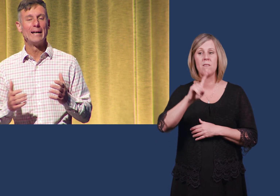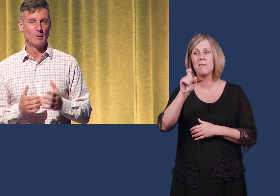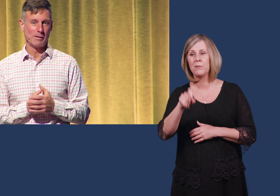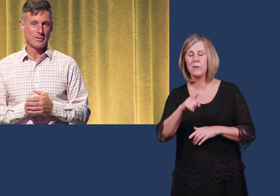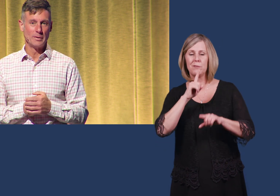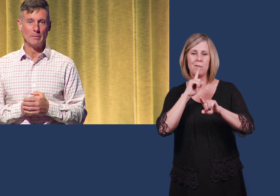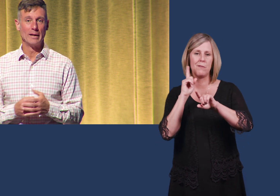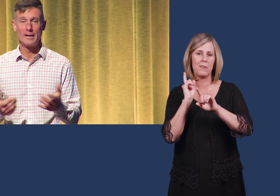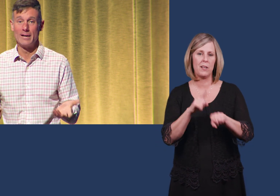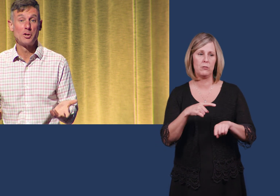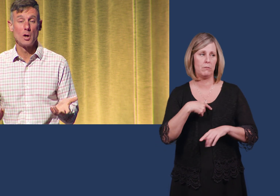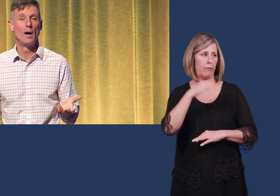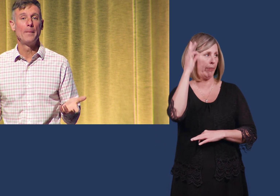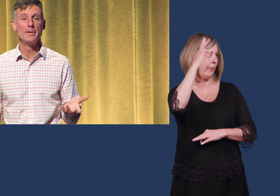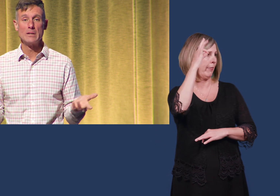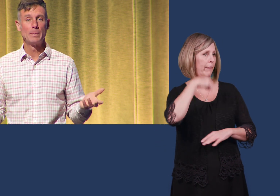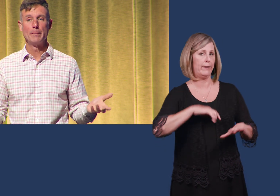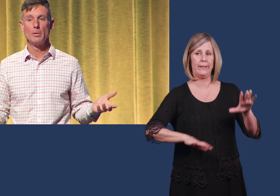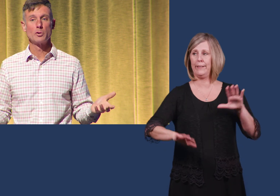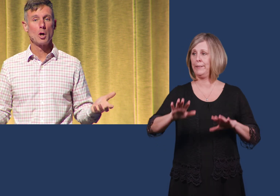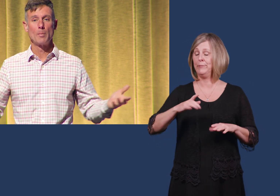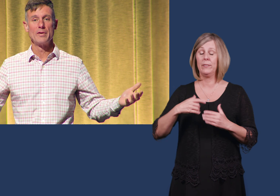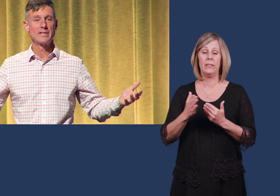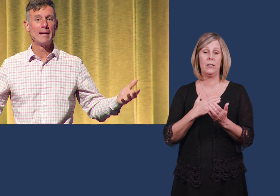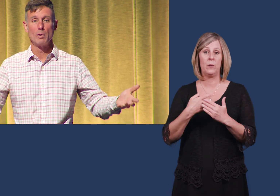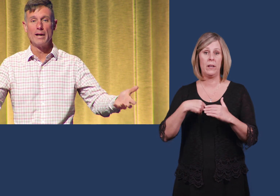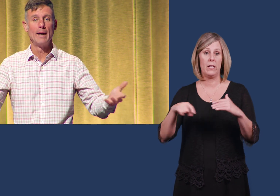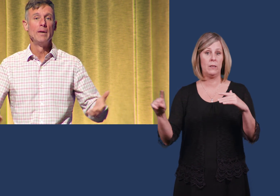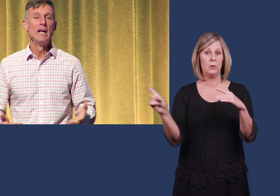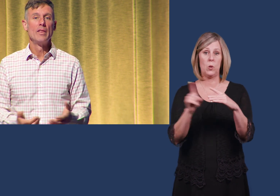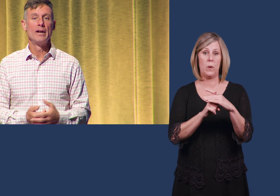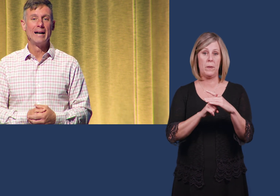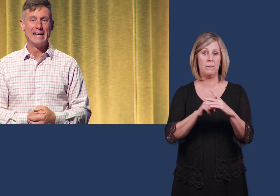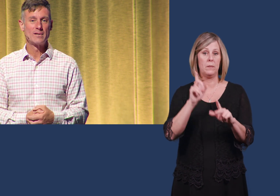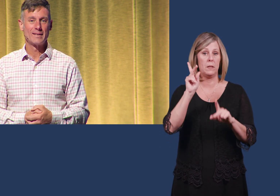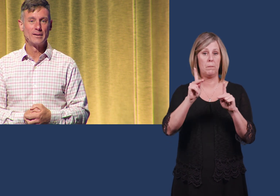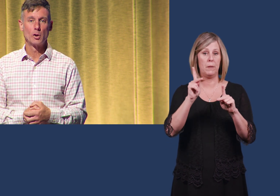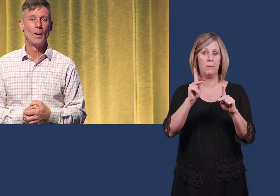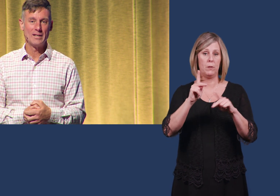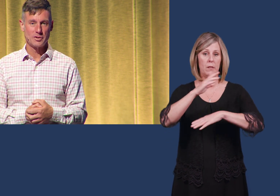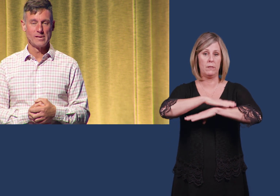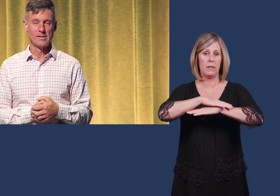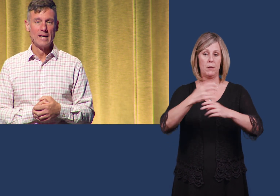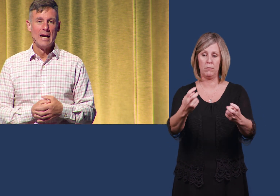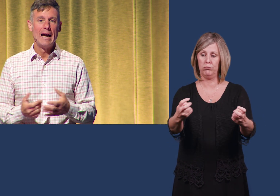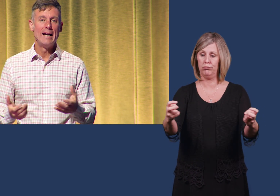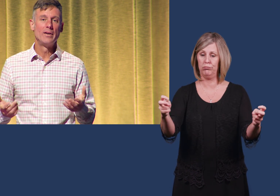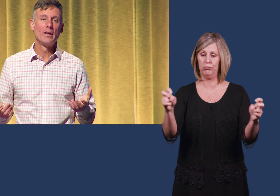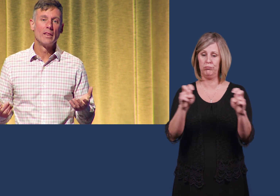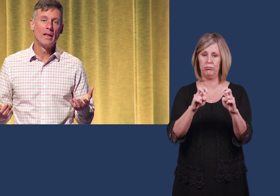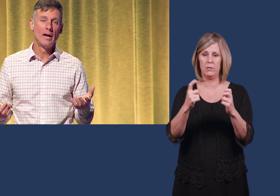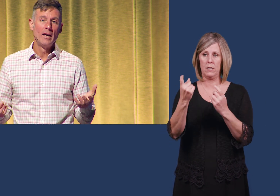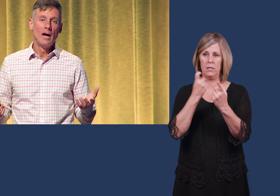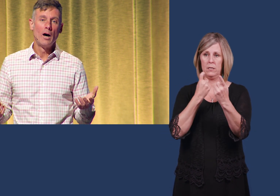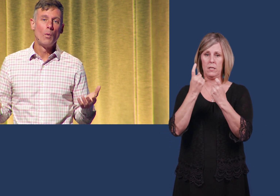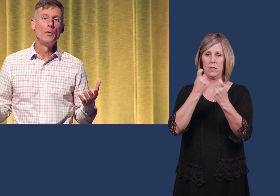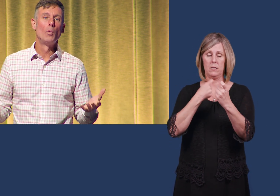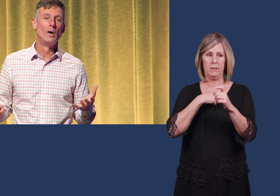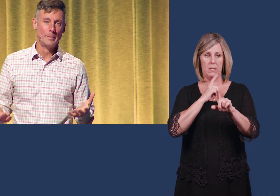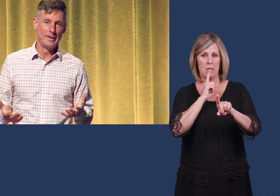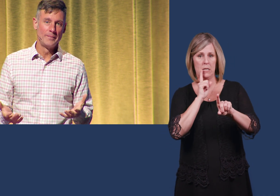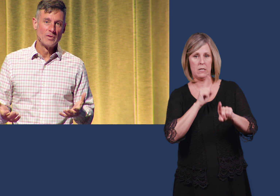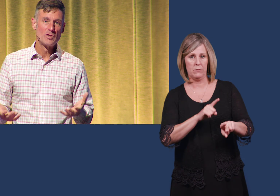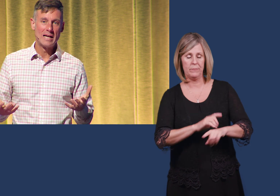no idea what I was doing. But here I show up, and these people show up around this table, and I'm there answering their questions. And the